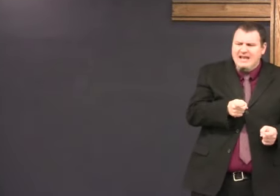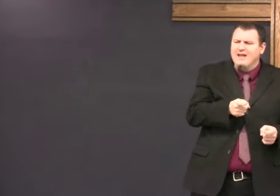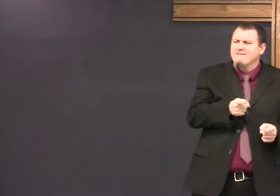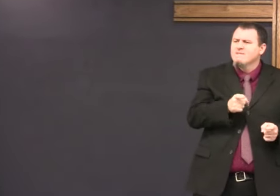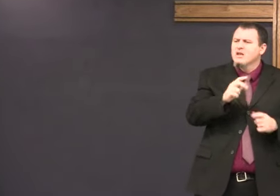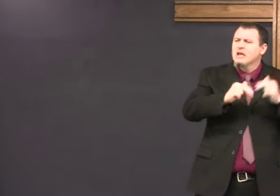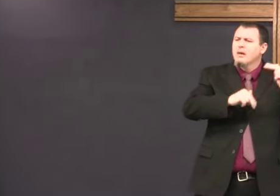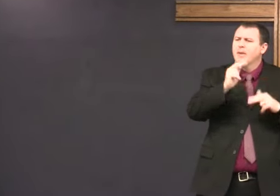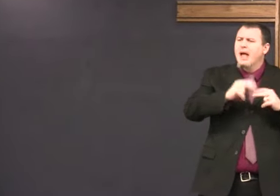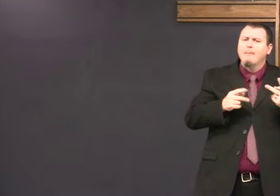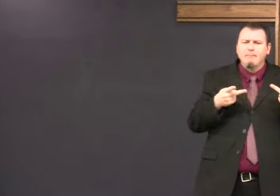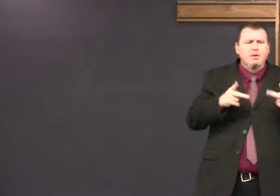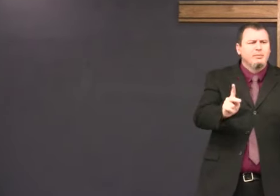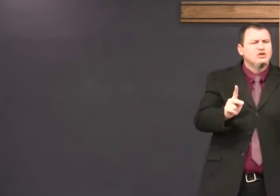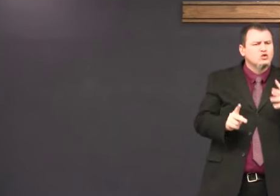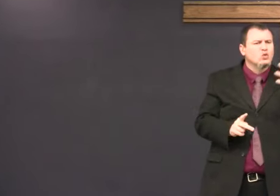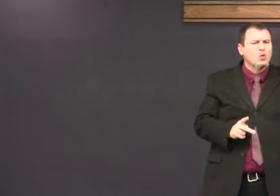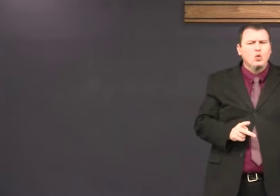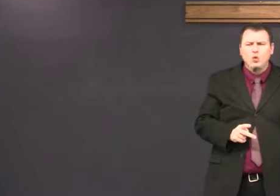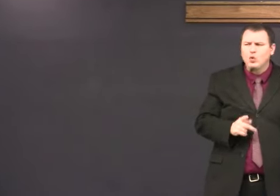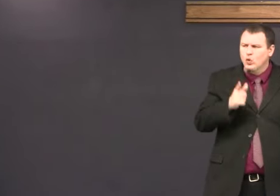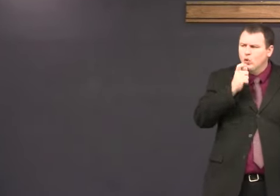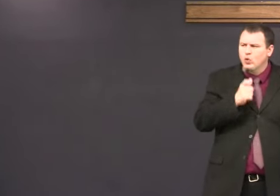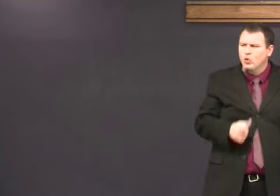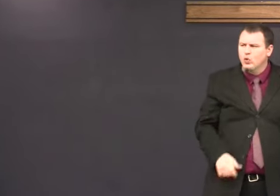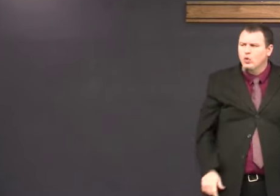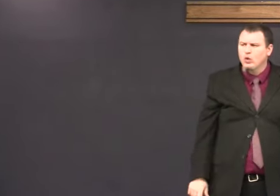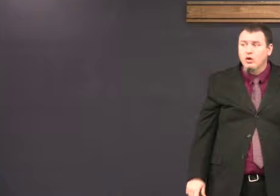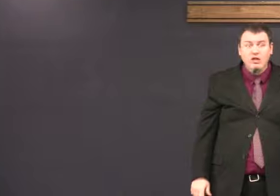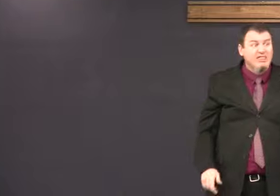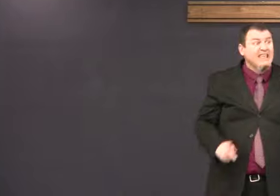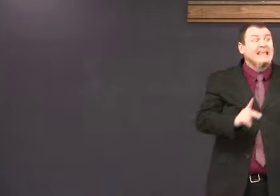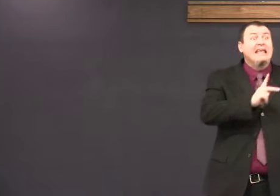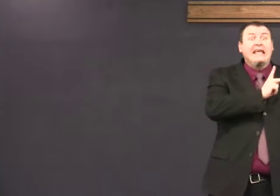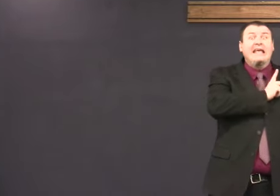Who gave Nehemiah permission to go?